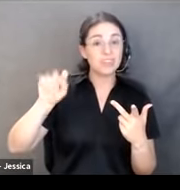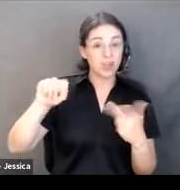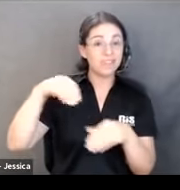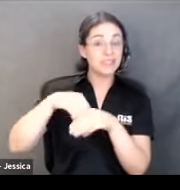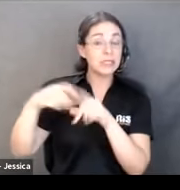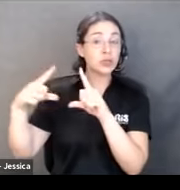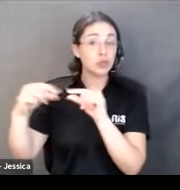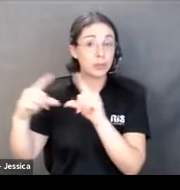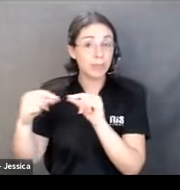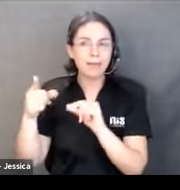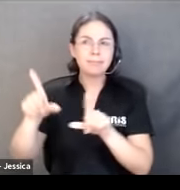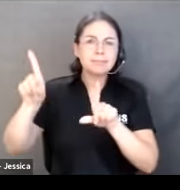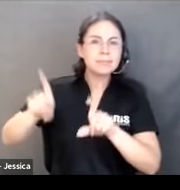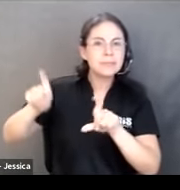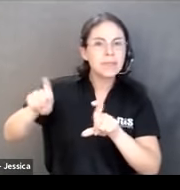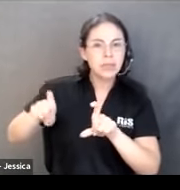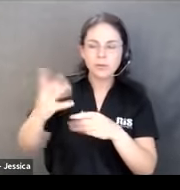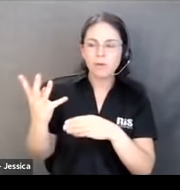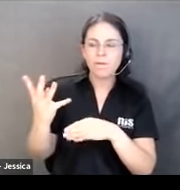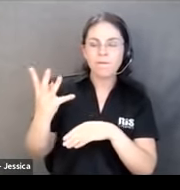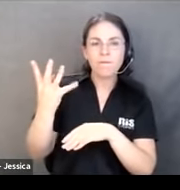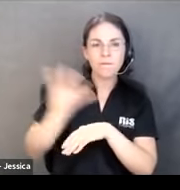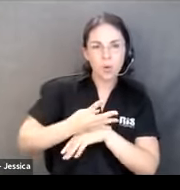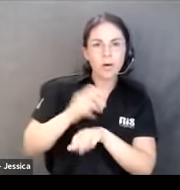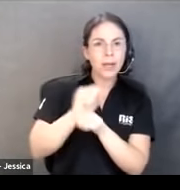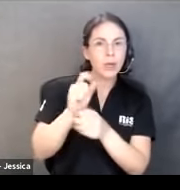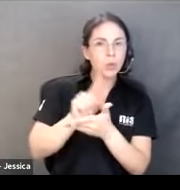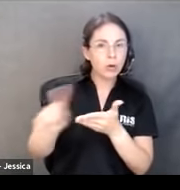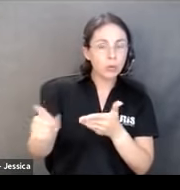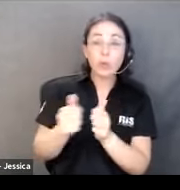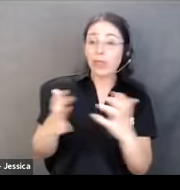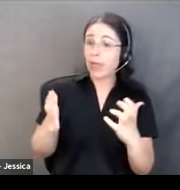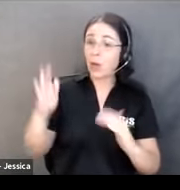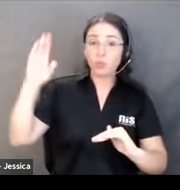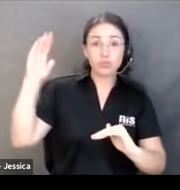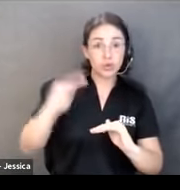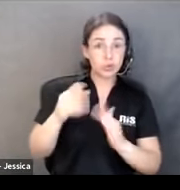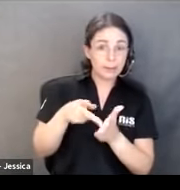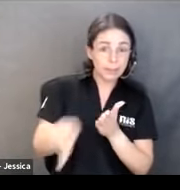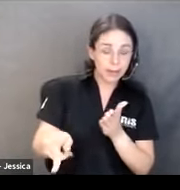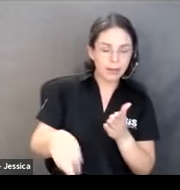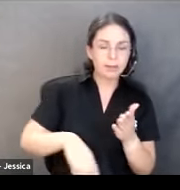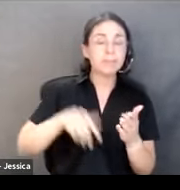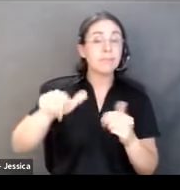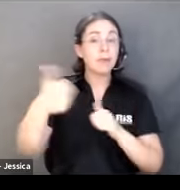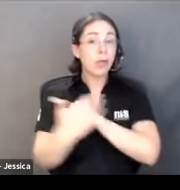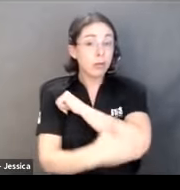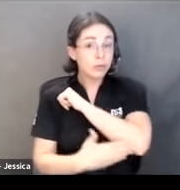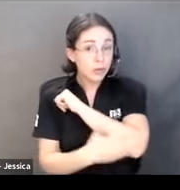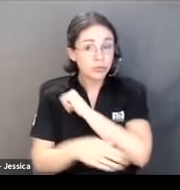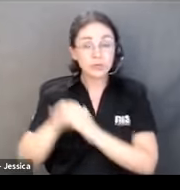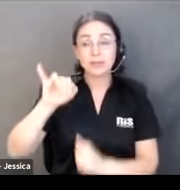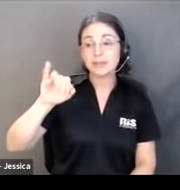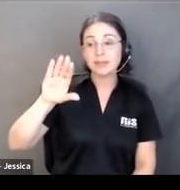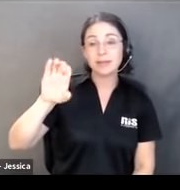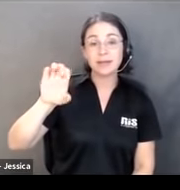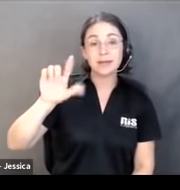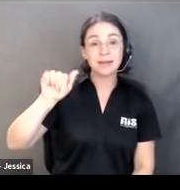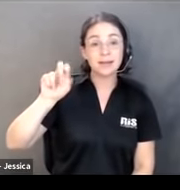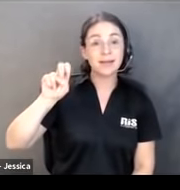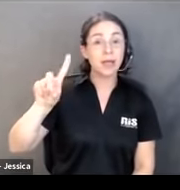week without a reduced compensation. More recently, Iceland released a pilot